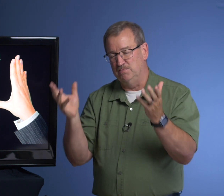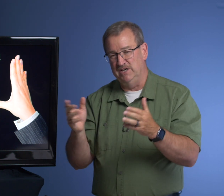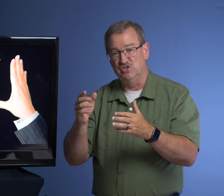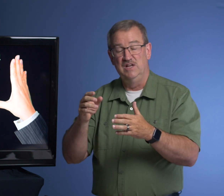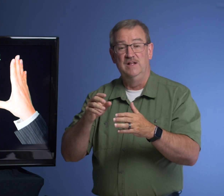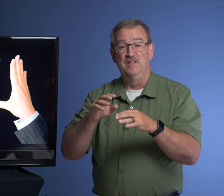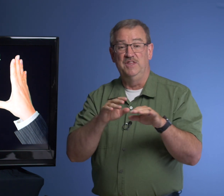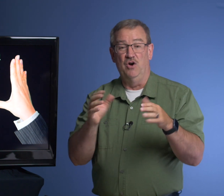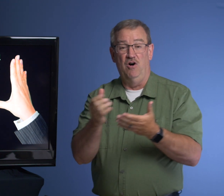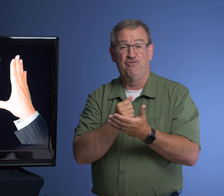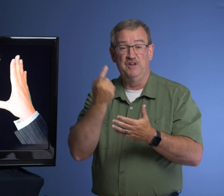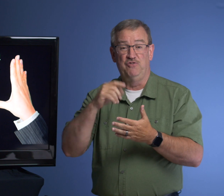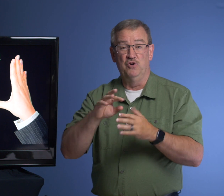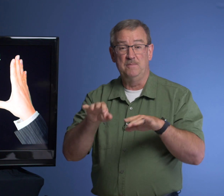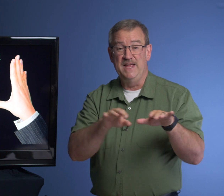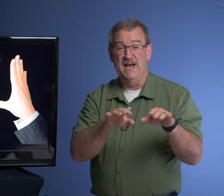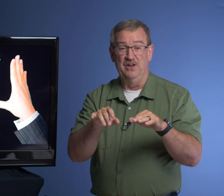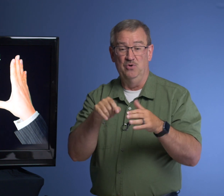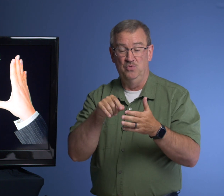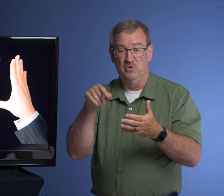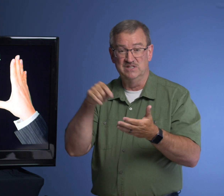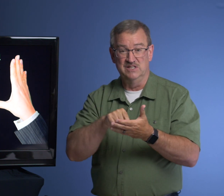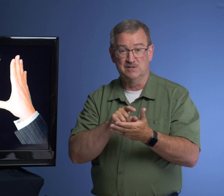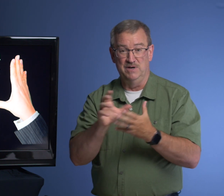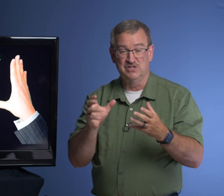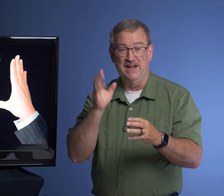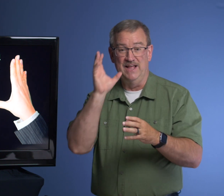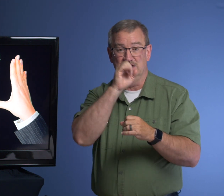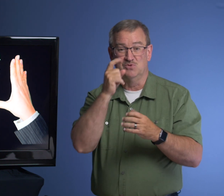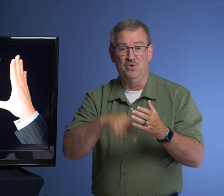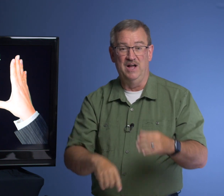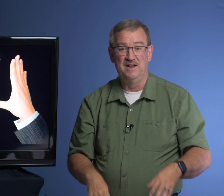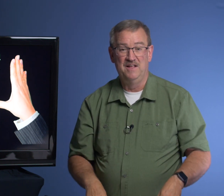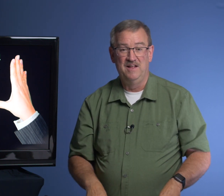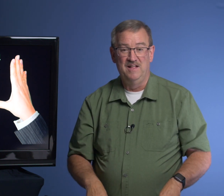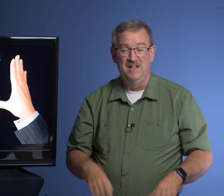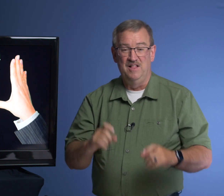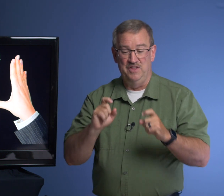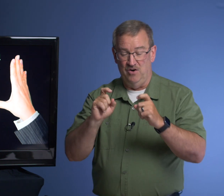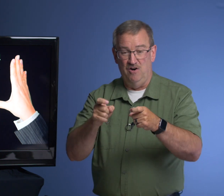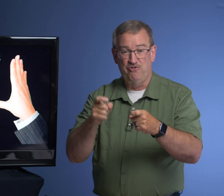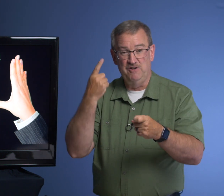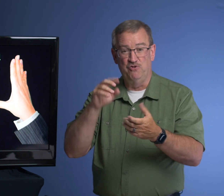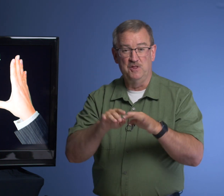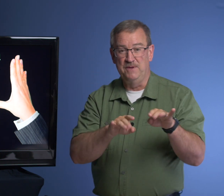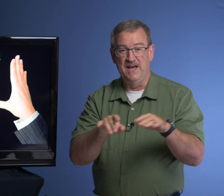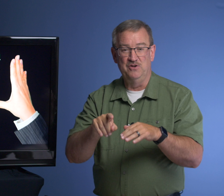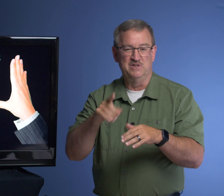much. The offering for the piano was this much. And guess what? The offering for the piano was